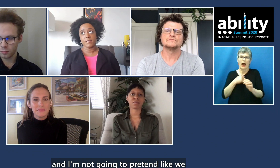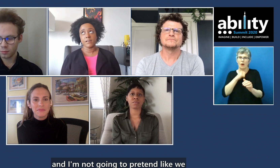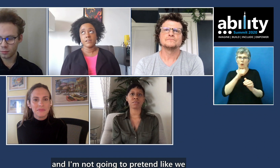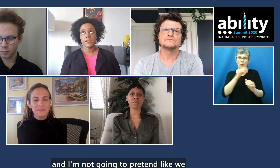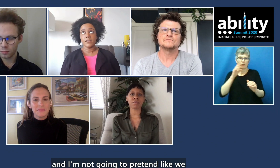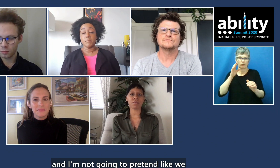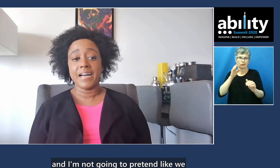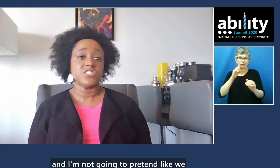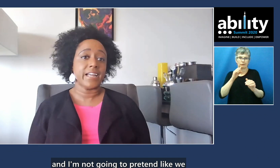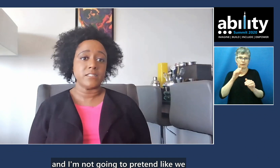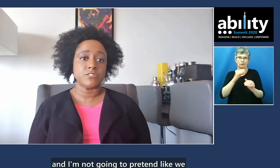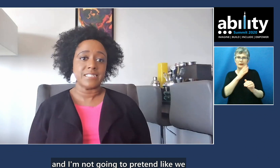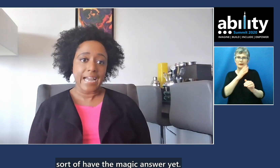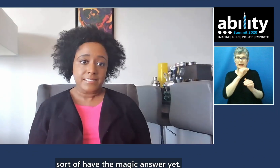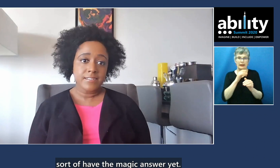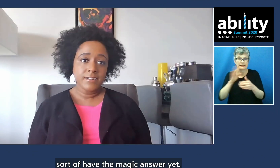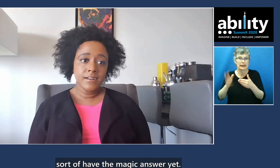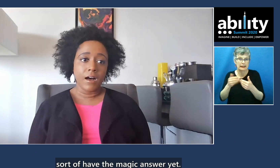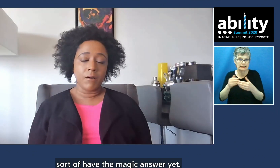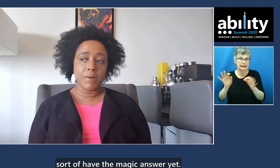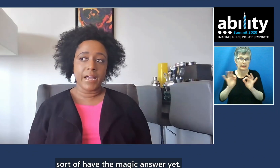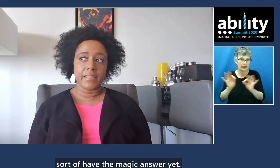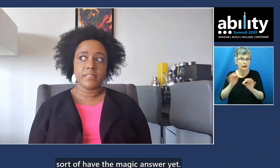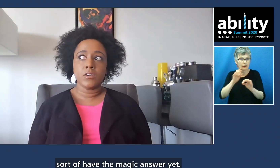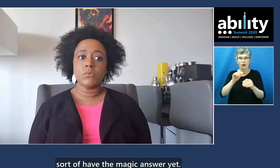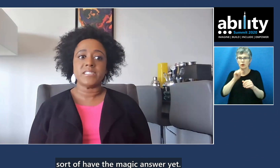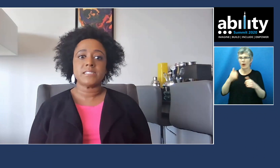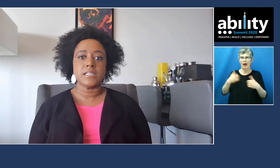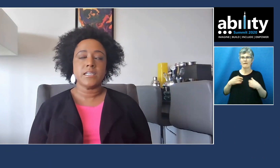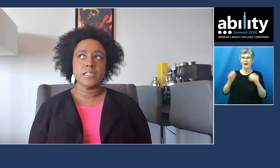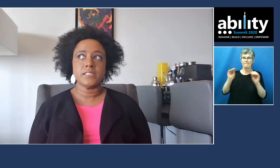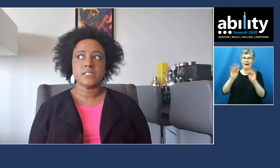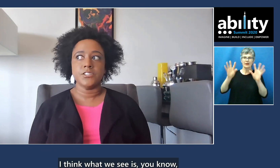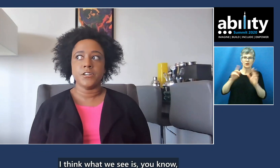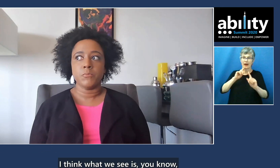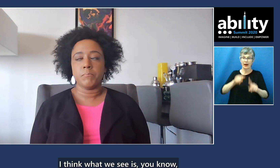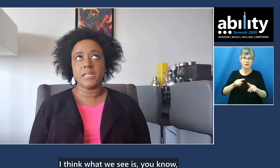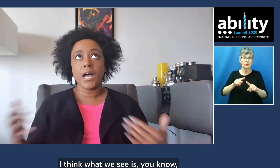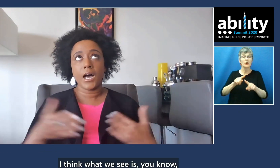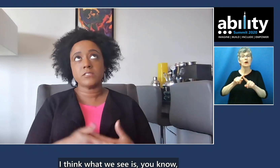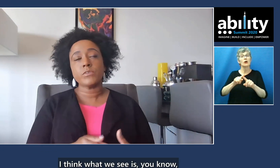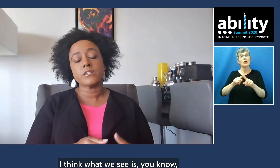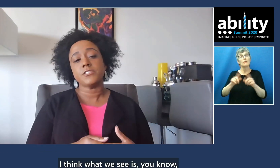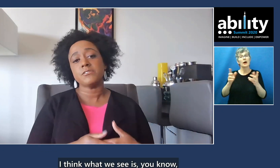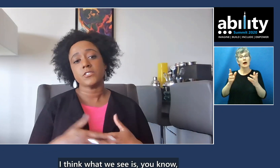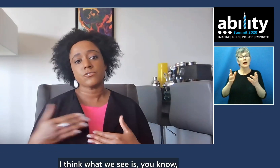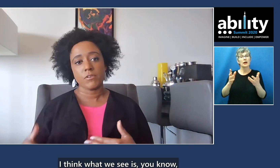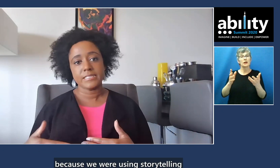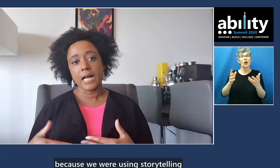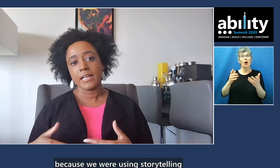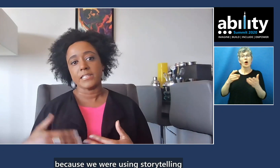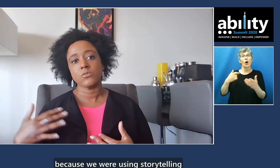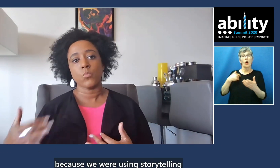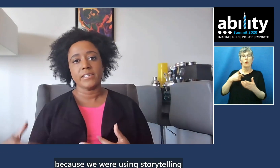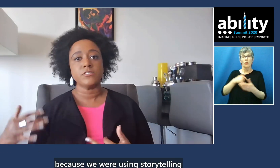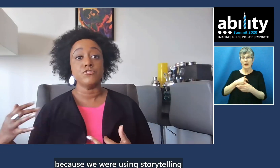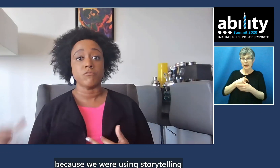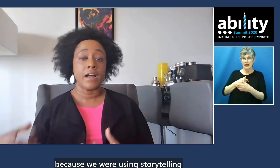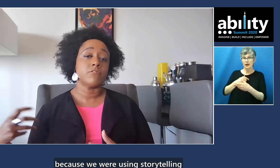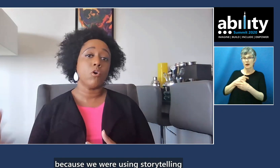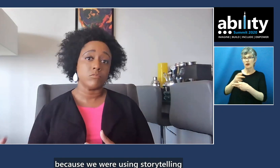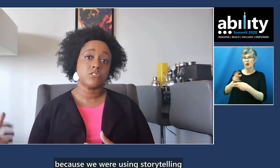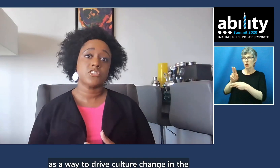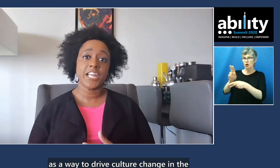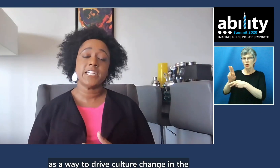sort of have the magic answer yet. I think what we see is, because we are using storytelling as a way